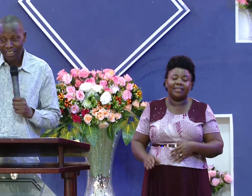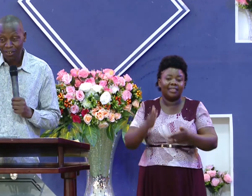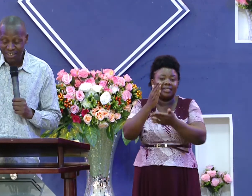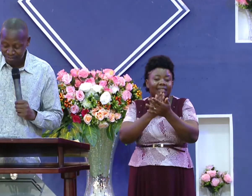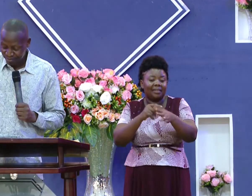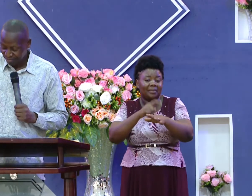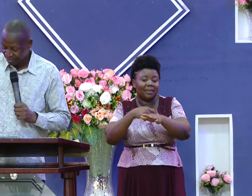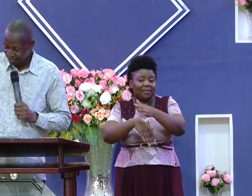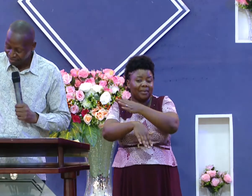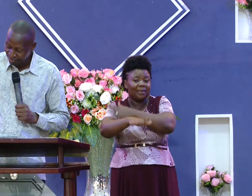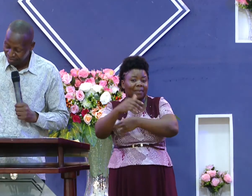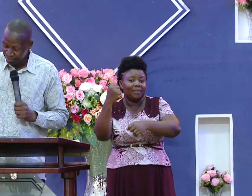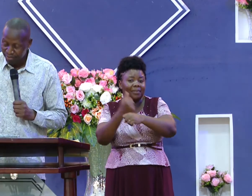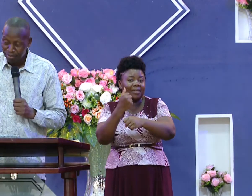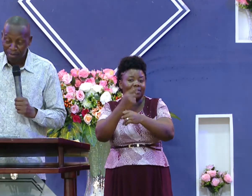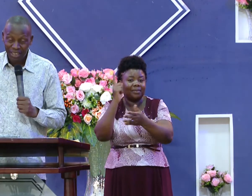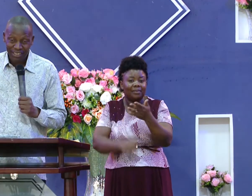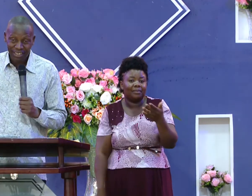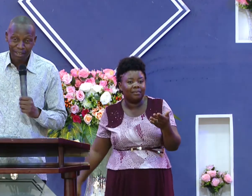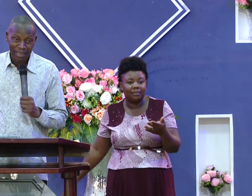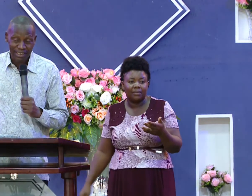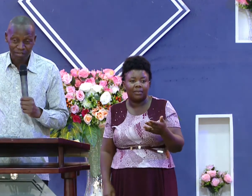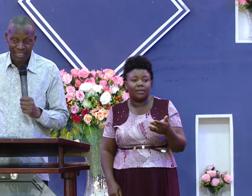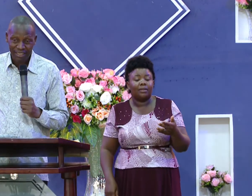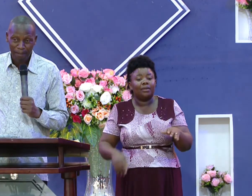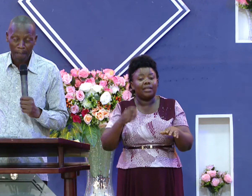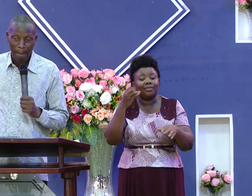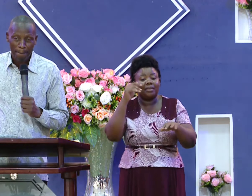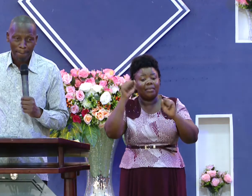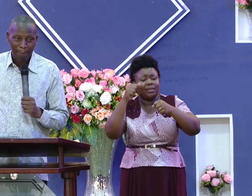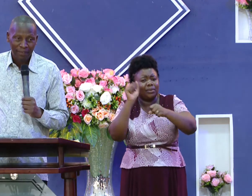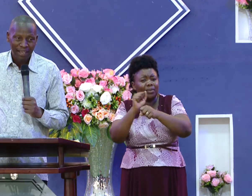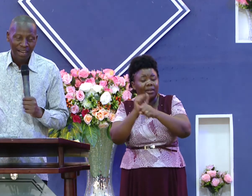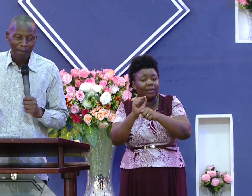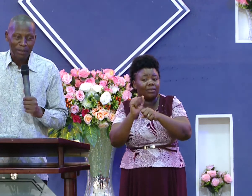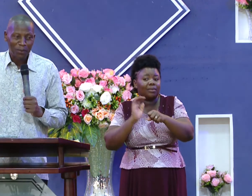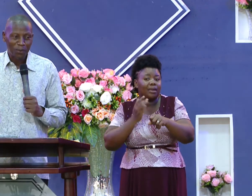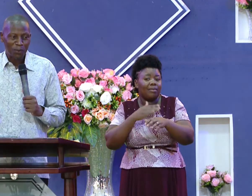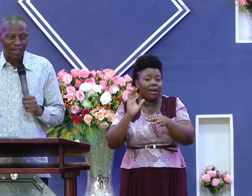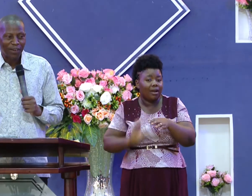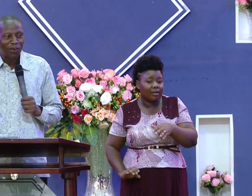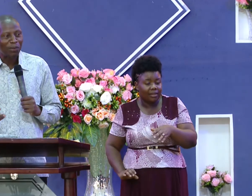character. And the other thing that the Lord does, if he's to deal with our character,